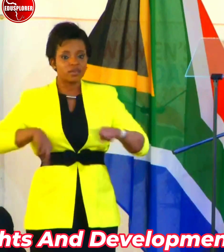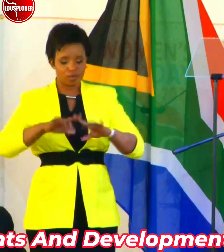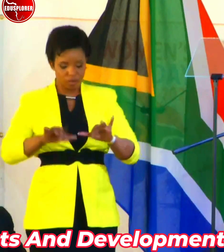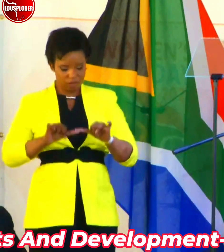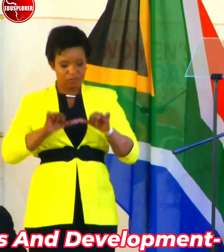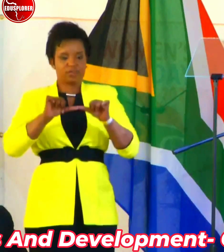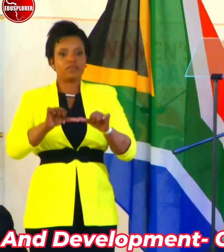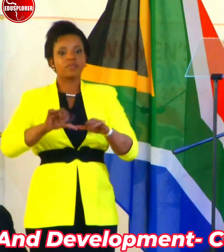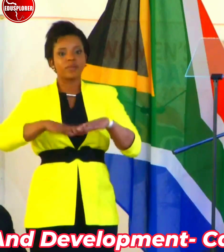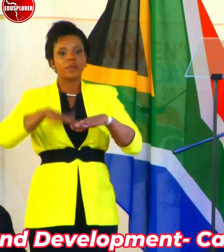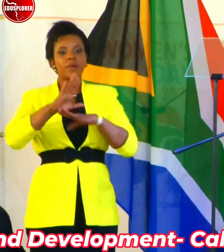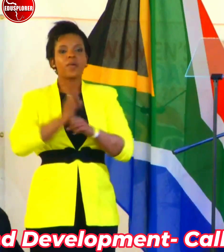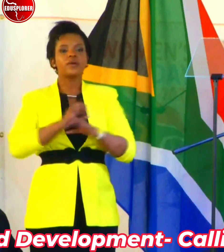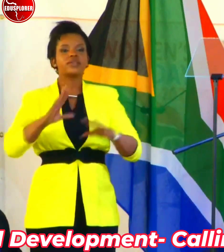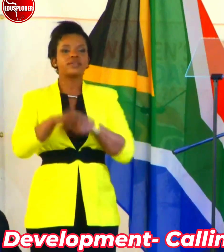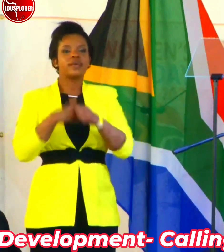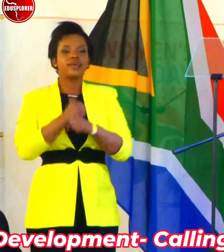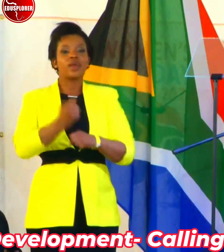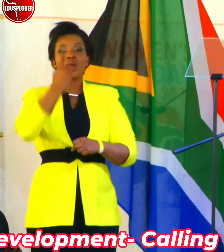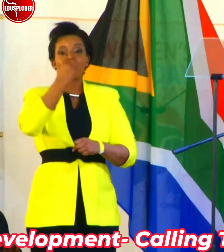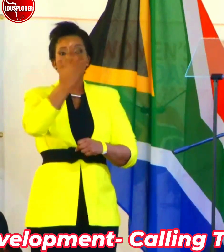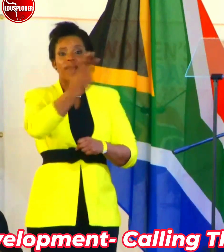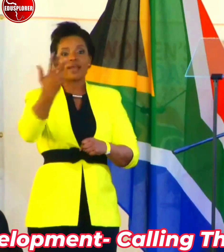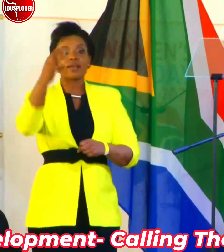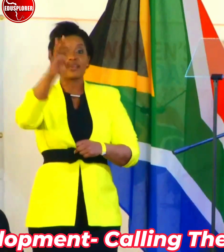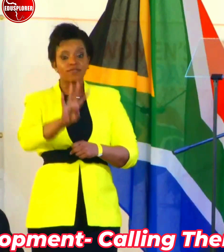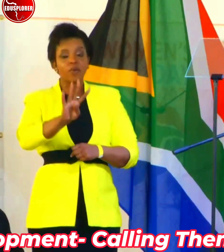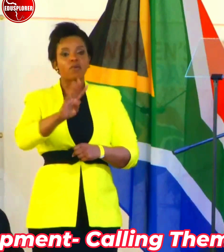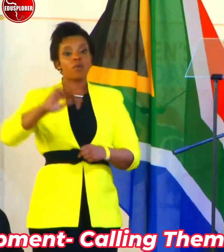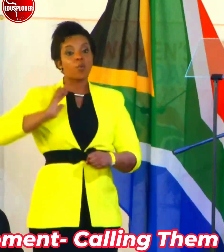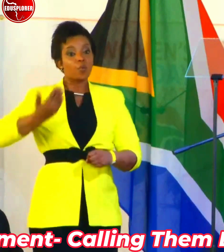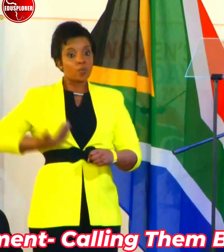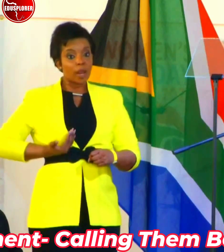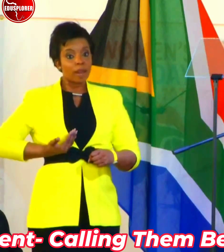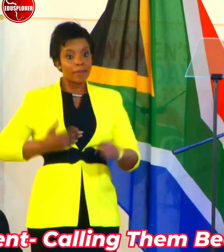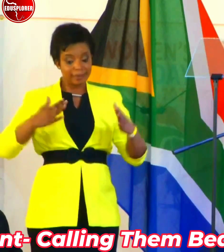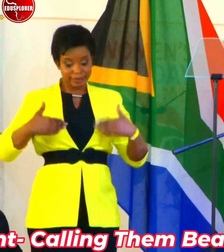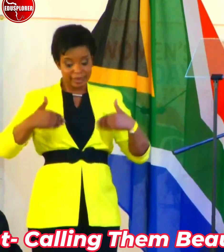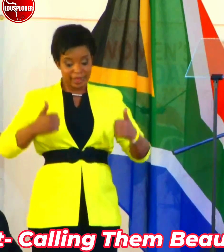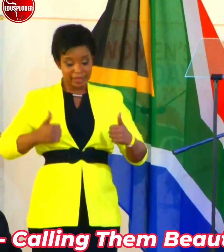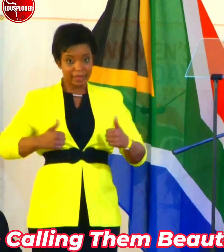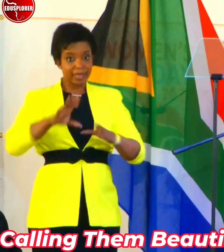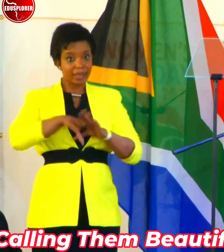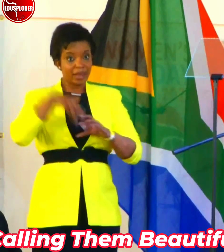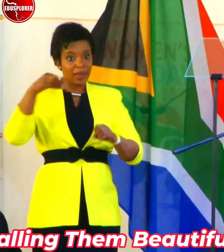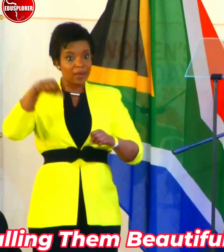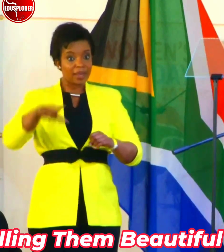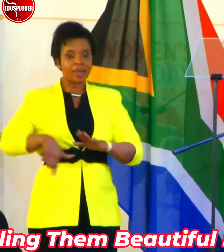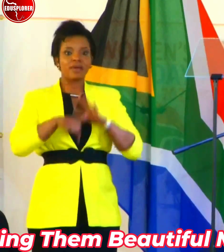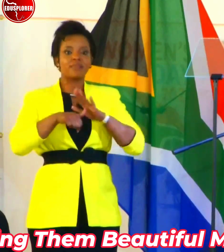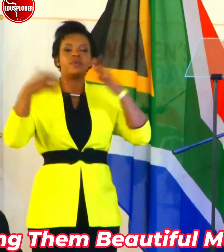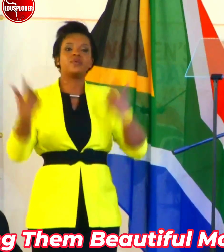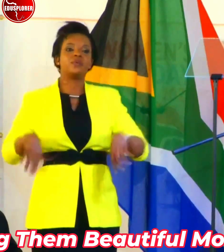since 1994. Women's health outcomes continue to improve as a result